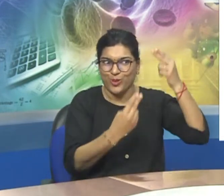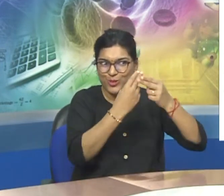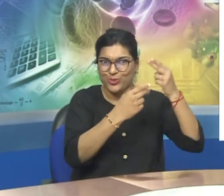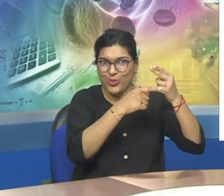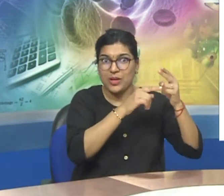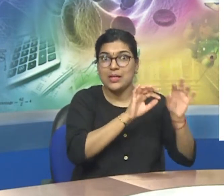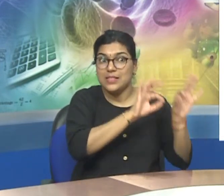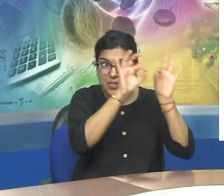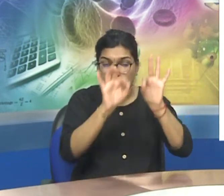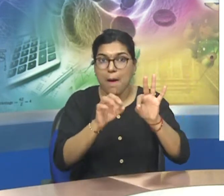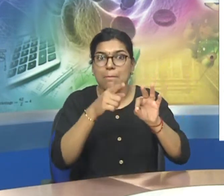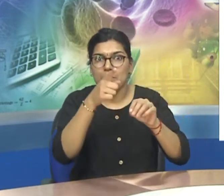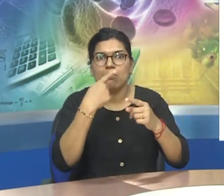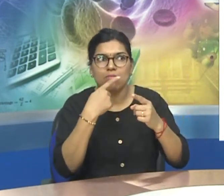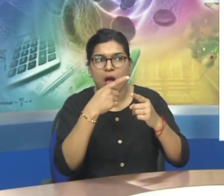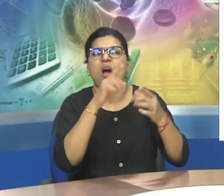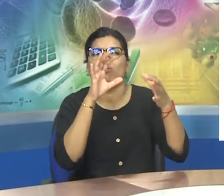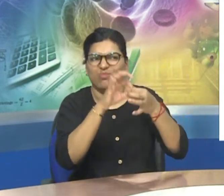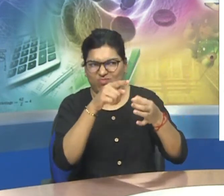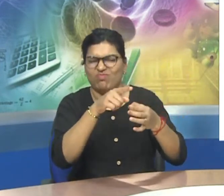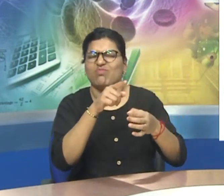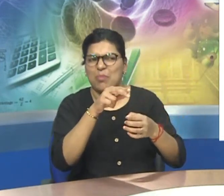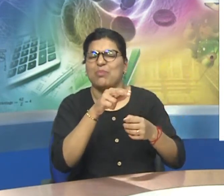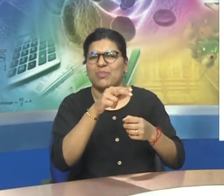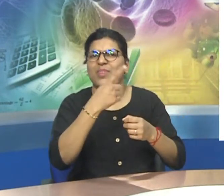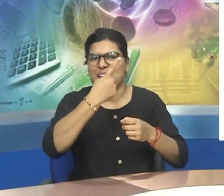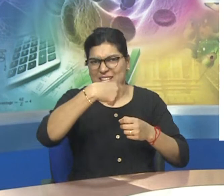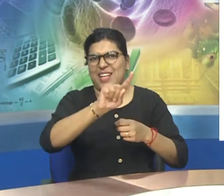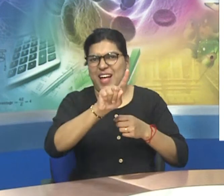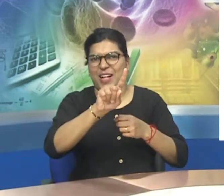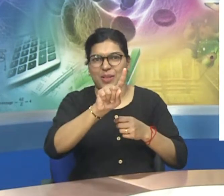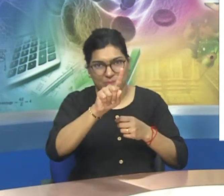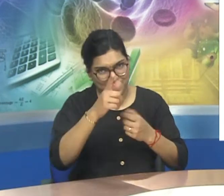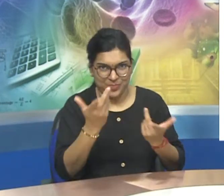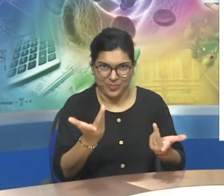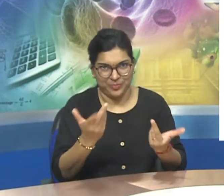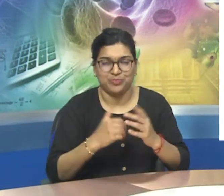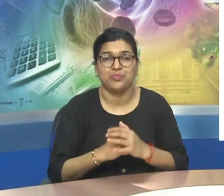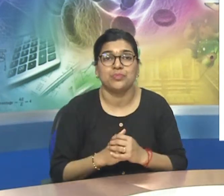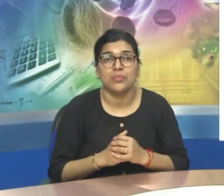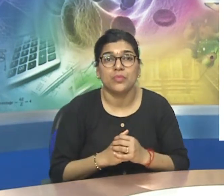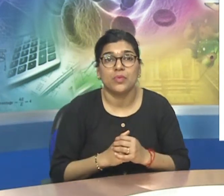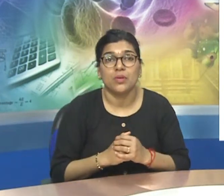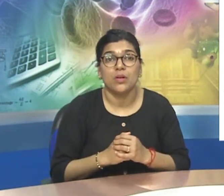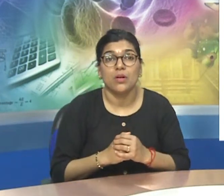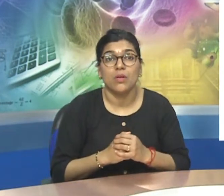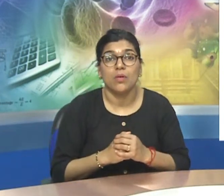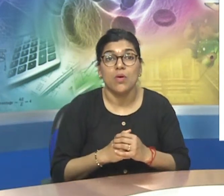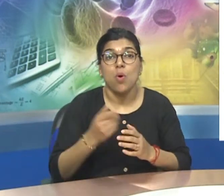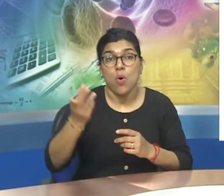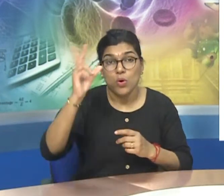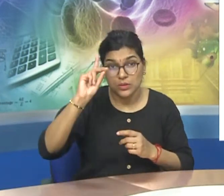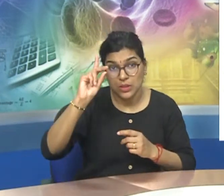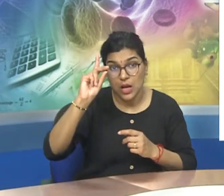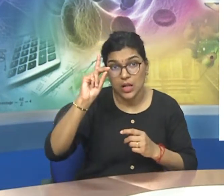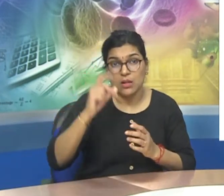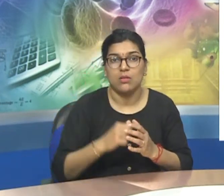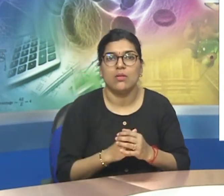In our previous slide we had discussed, yes, it is true as per the previous slide's discussion. Now the